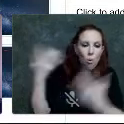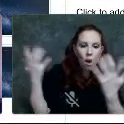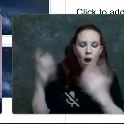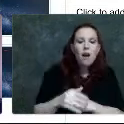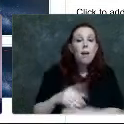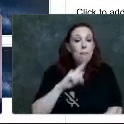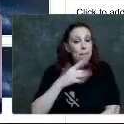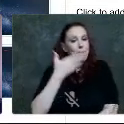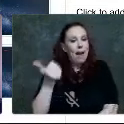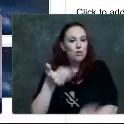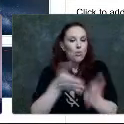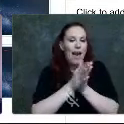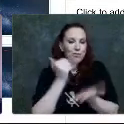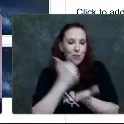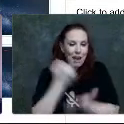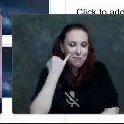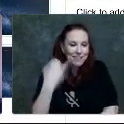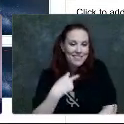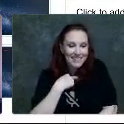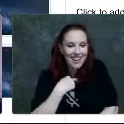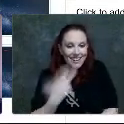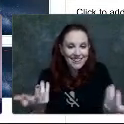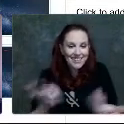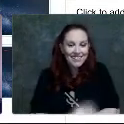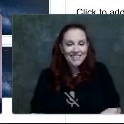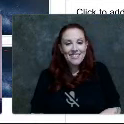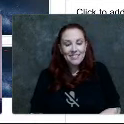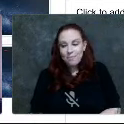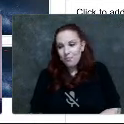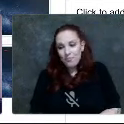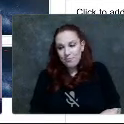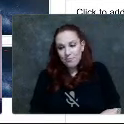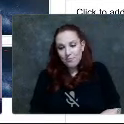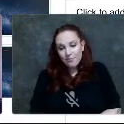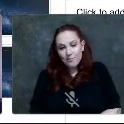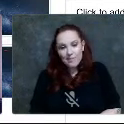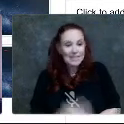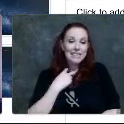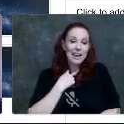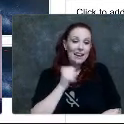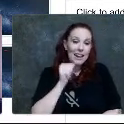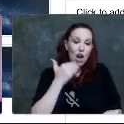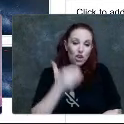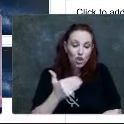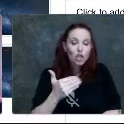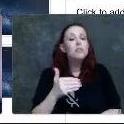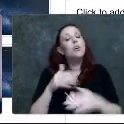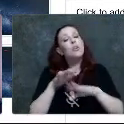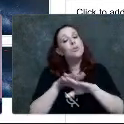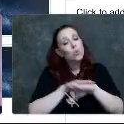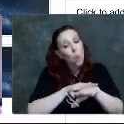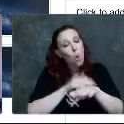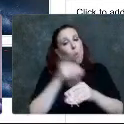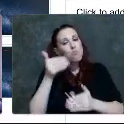better to ask for help when you're stuck. I think being stuck it isn't great. Slowly making progress, I